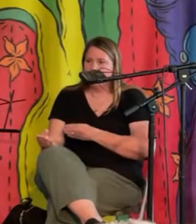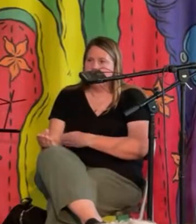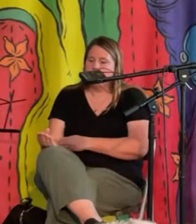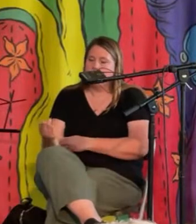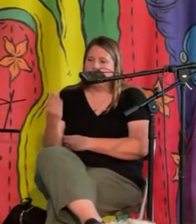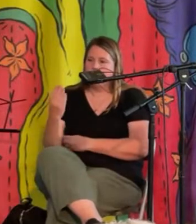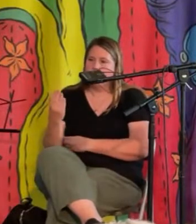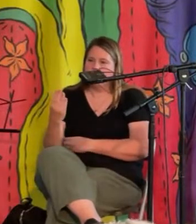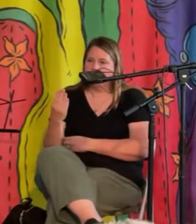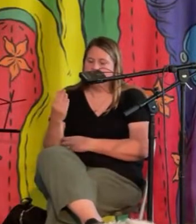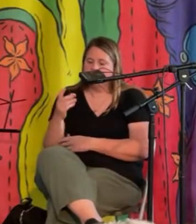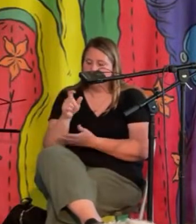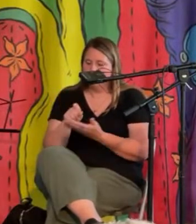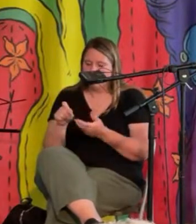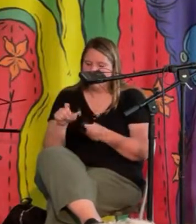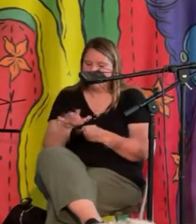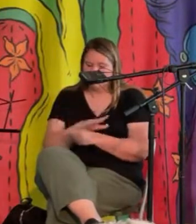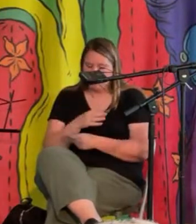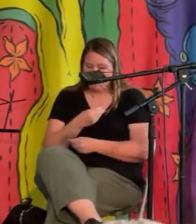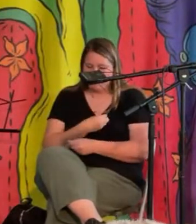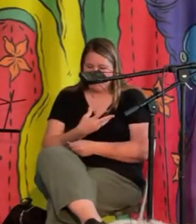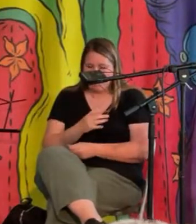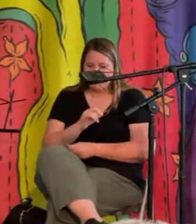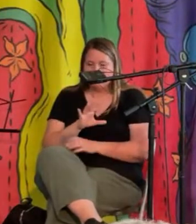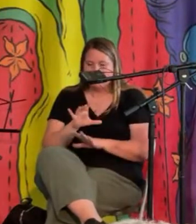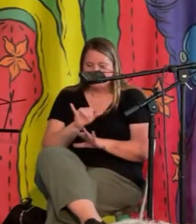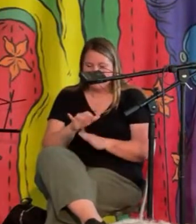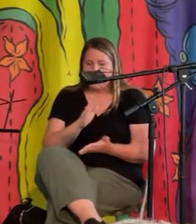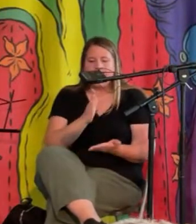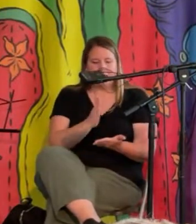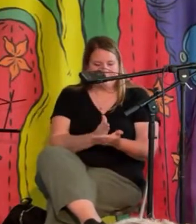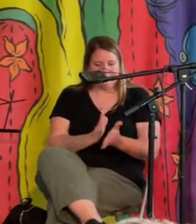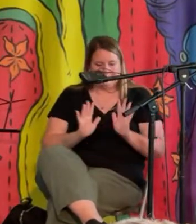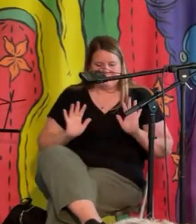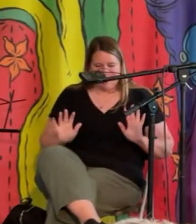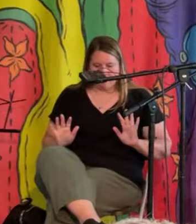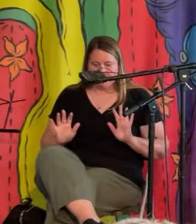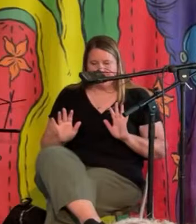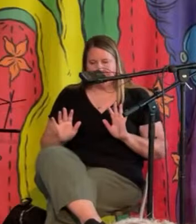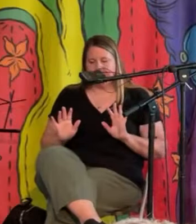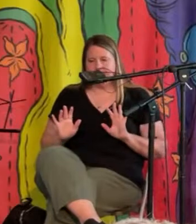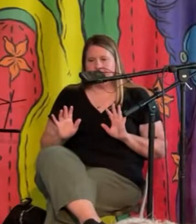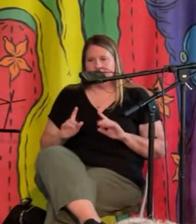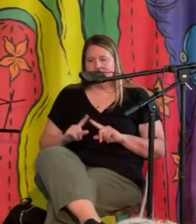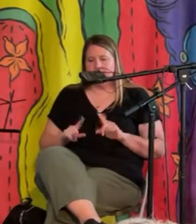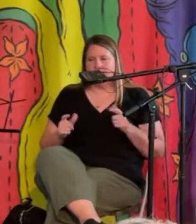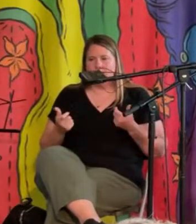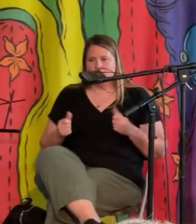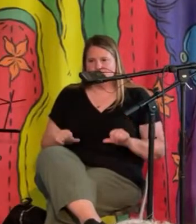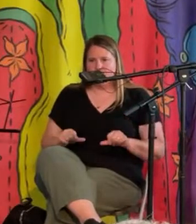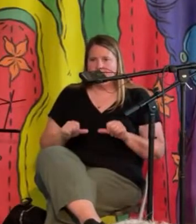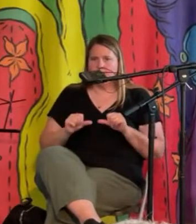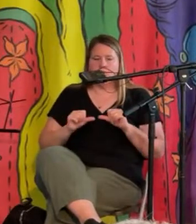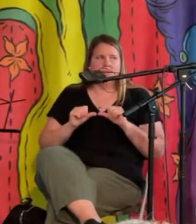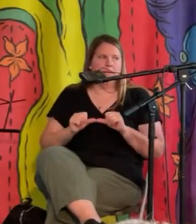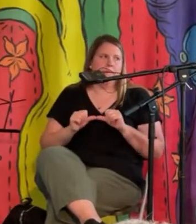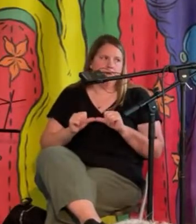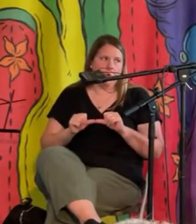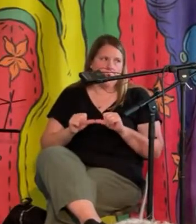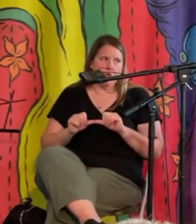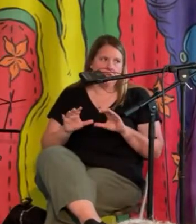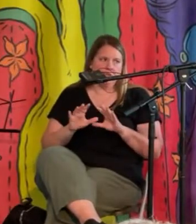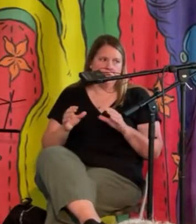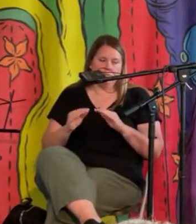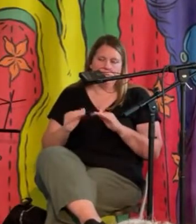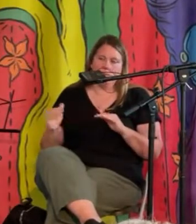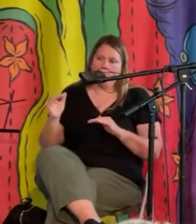beginning to end. And if I do that, then I can stop if I want to. But I try to keep going. And I try to do more